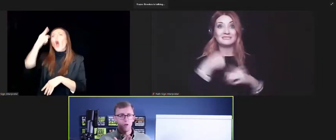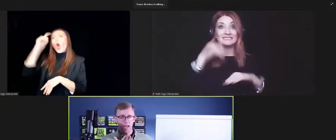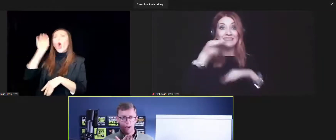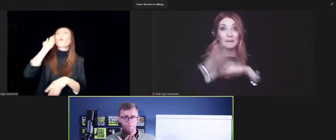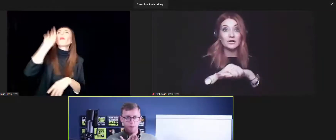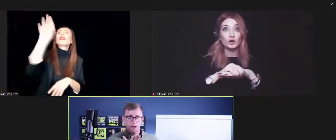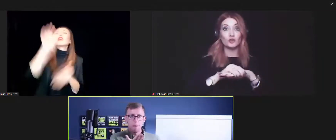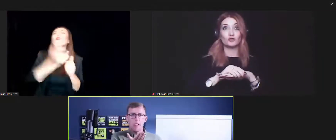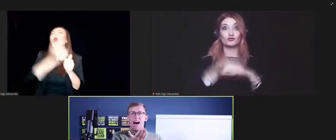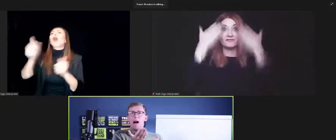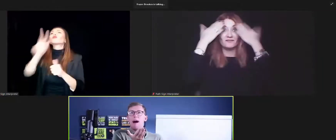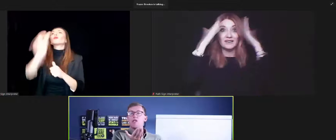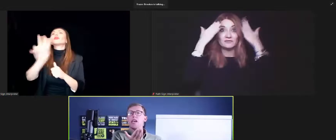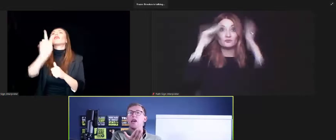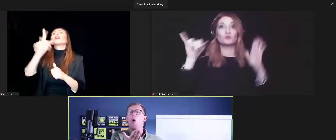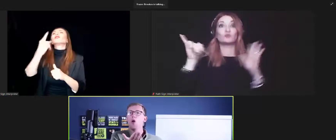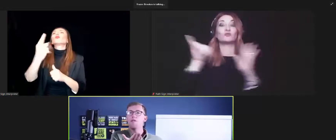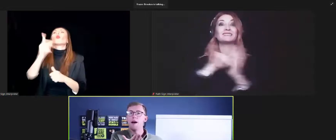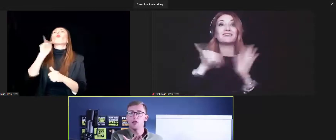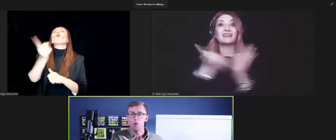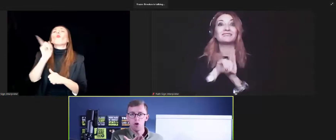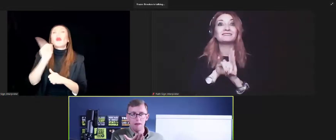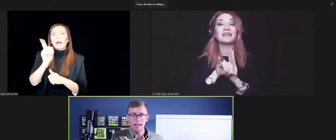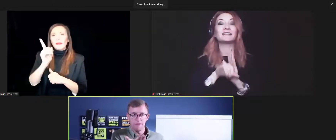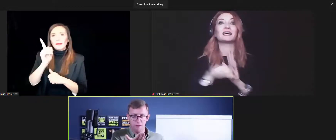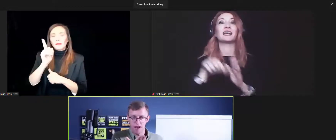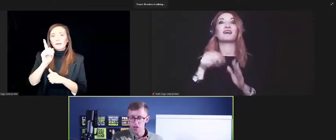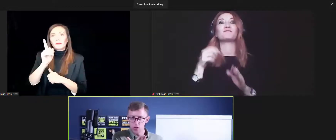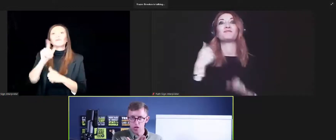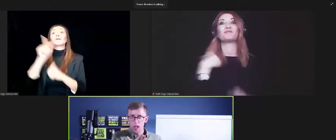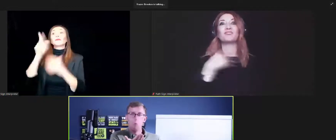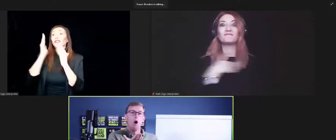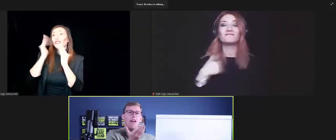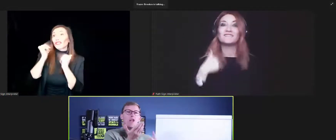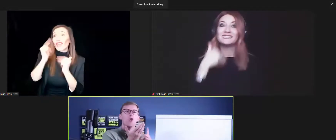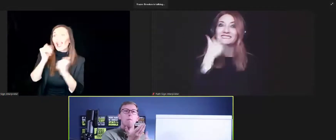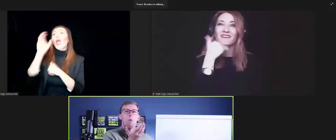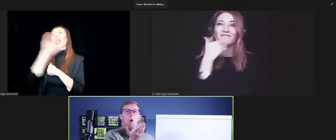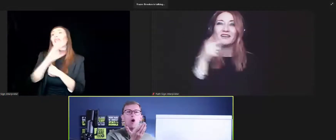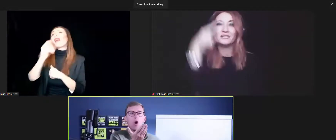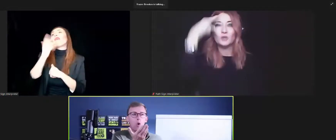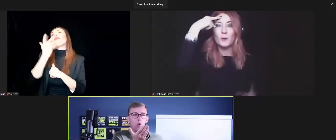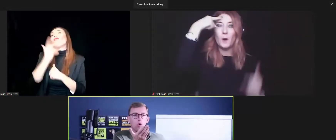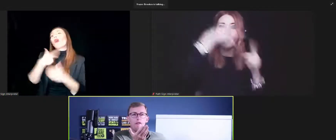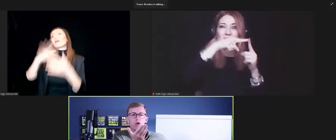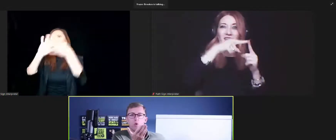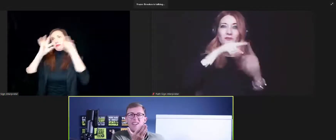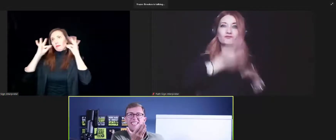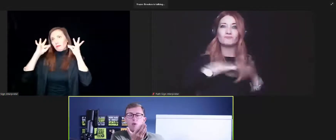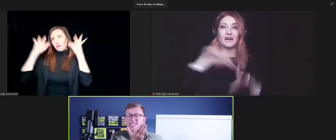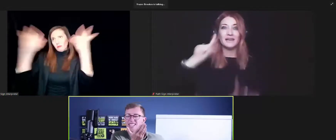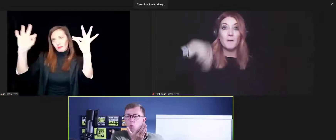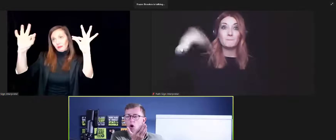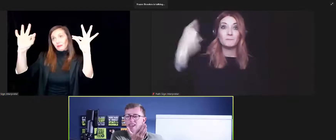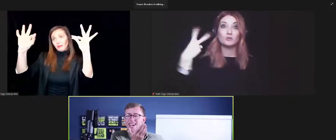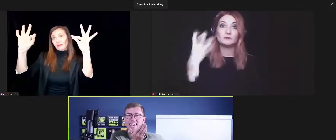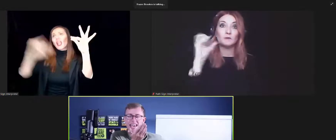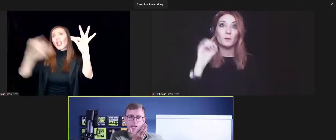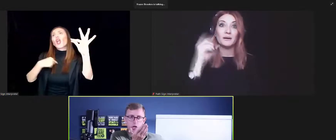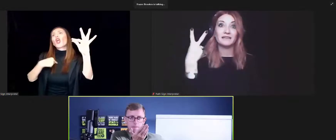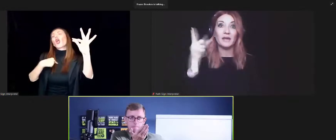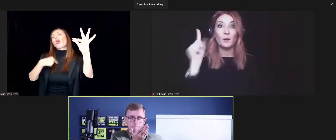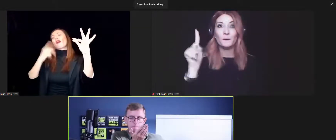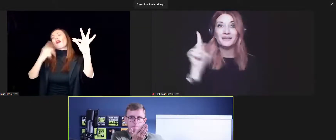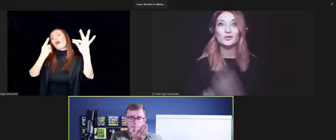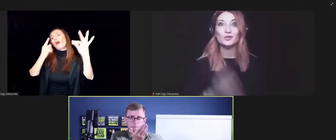New Year. I'm asking all of my social media friends what their number one goal for 2021